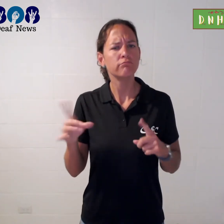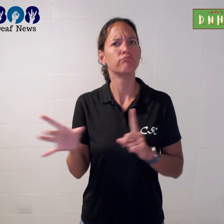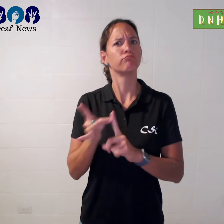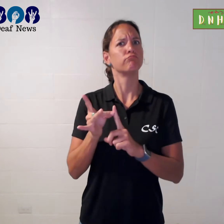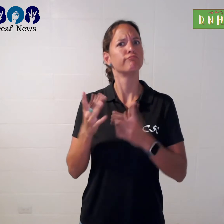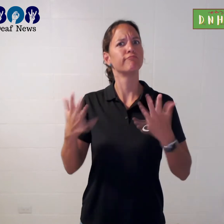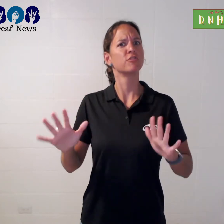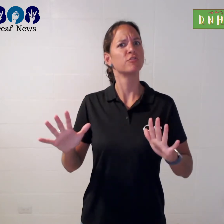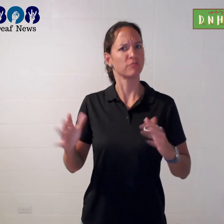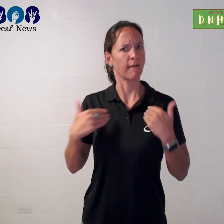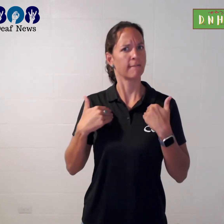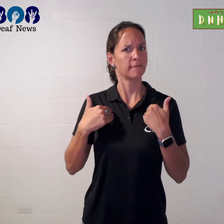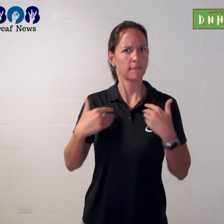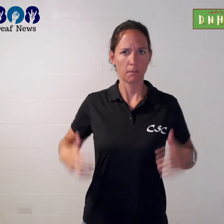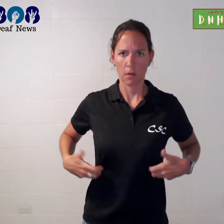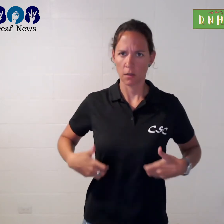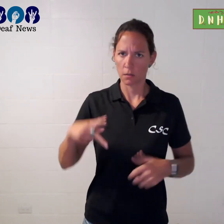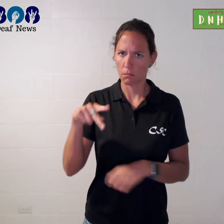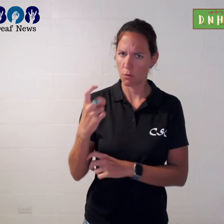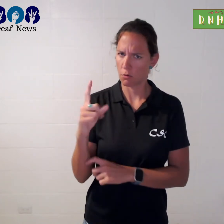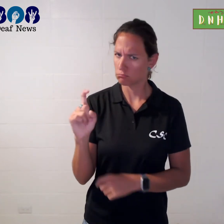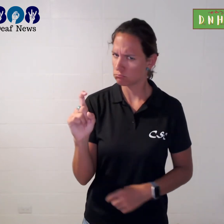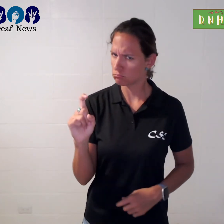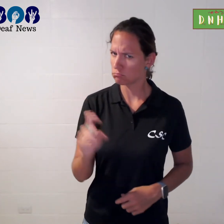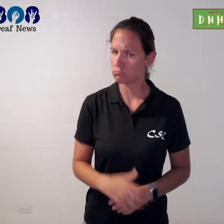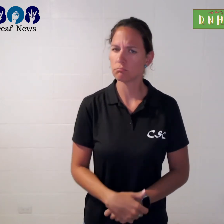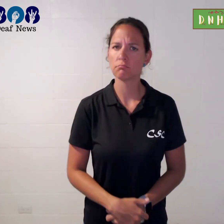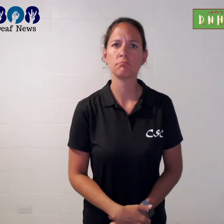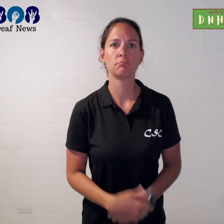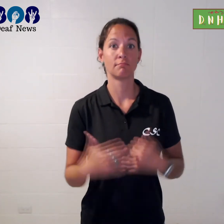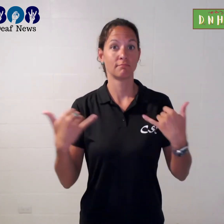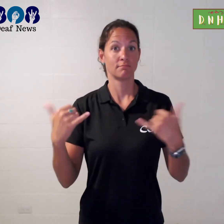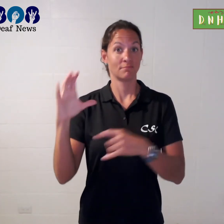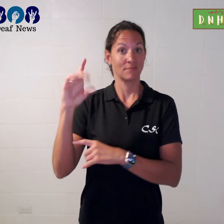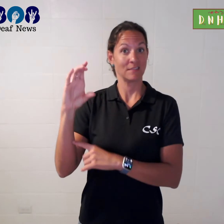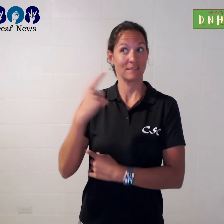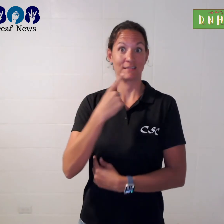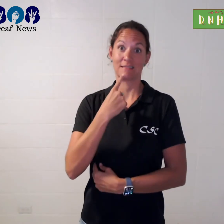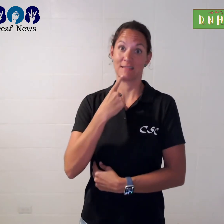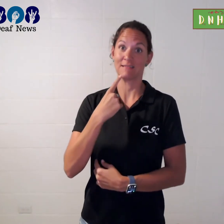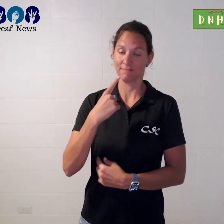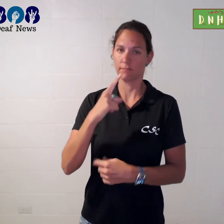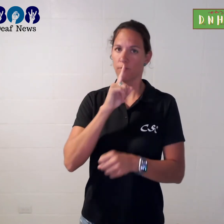Next question. How many people have been infected with monkeypox?